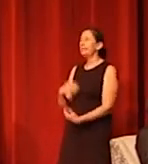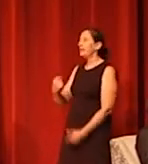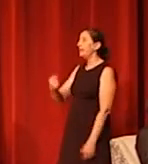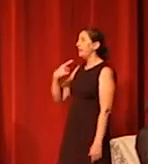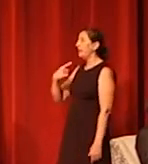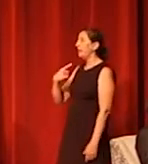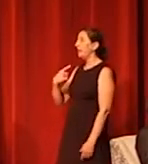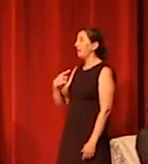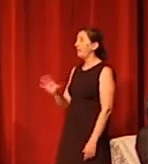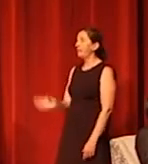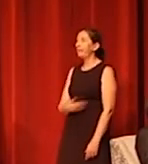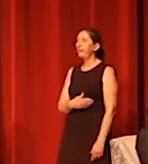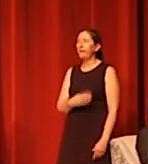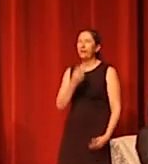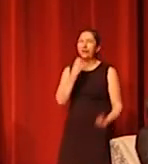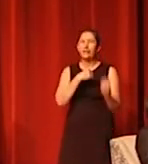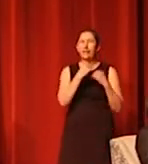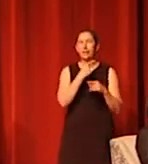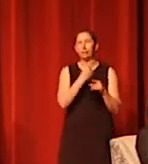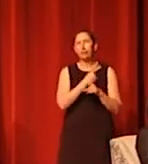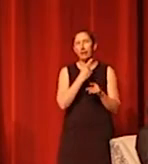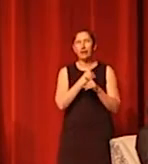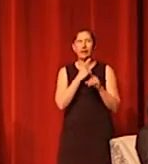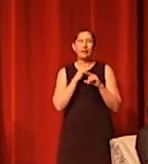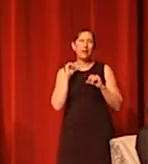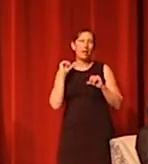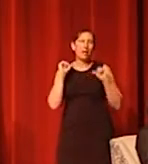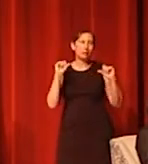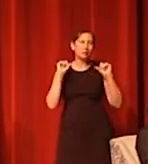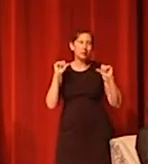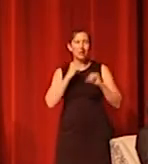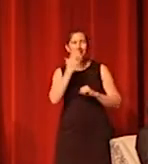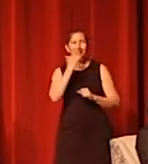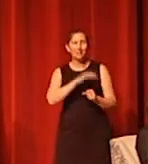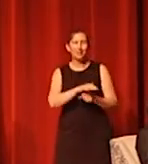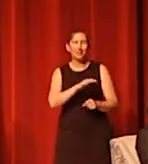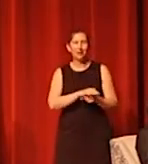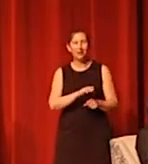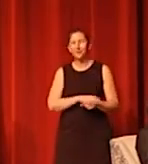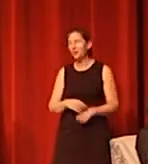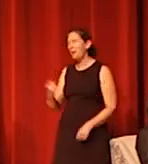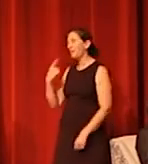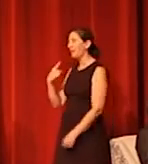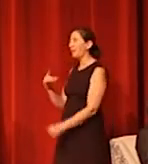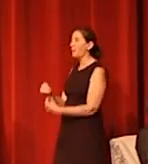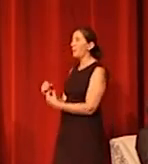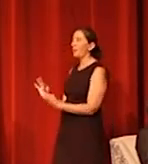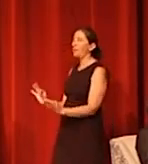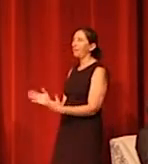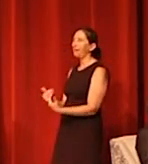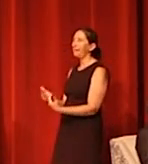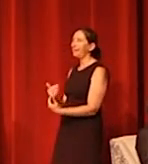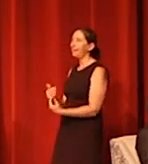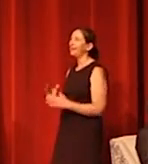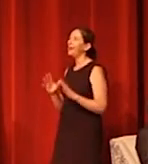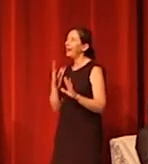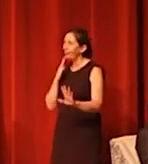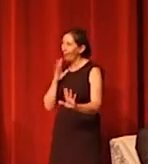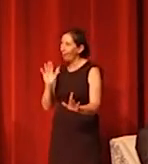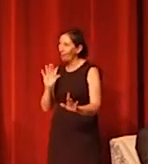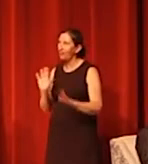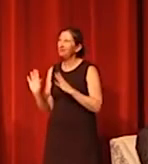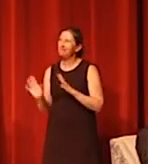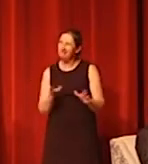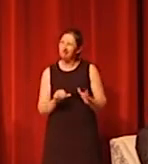are good for us, exercise and control our blood pressure and things like that. But so again, we're super excited about where